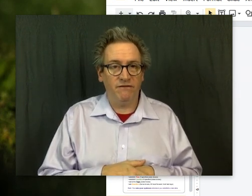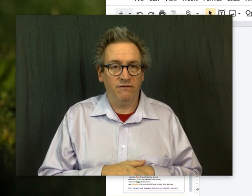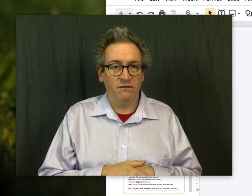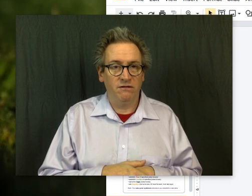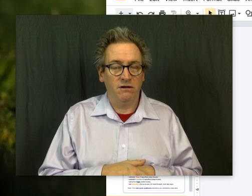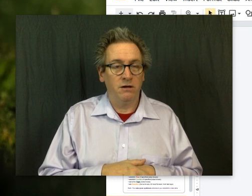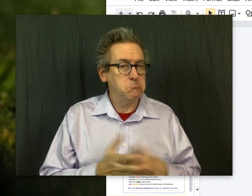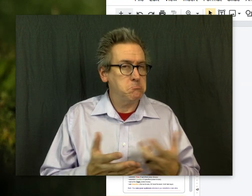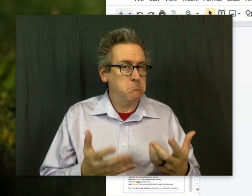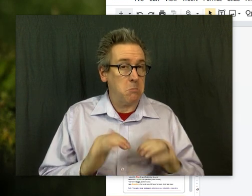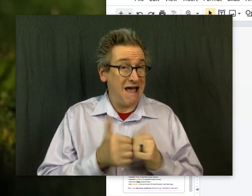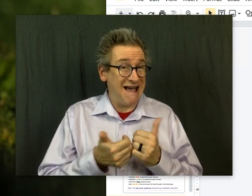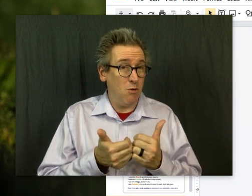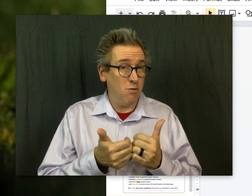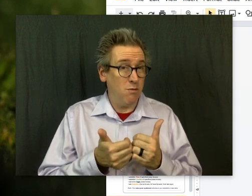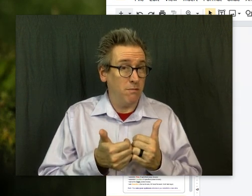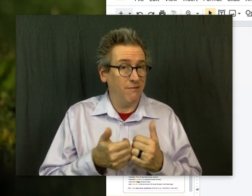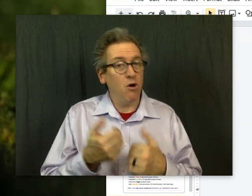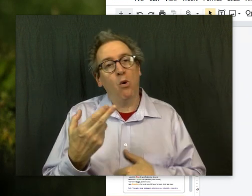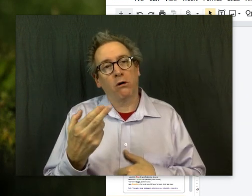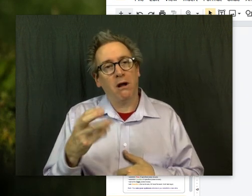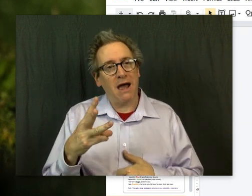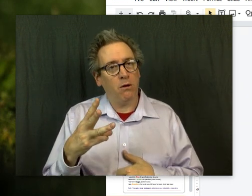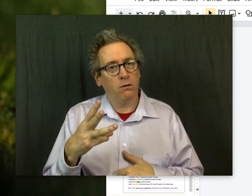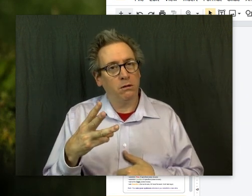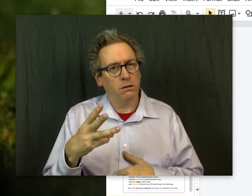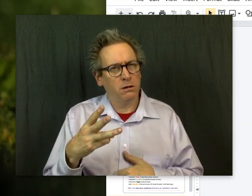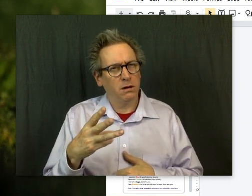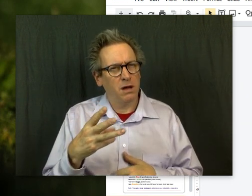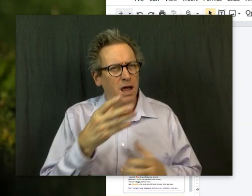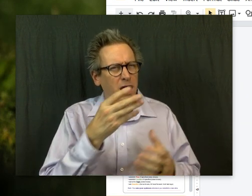5, how or how.